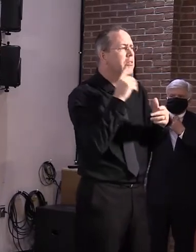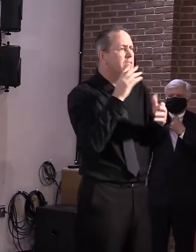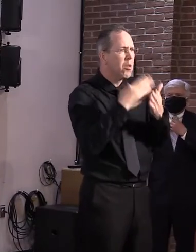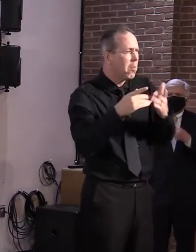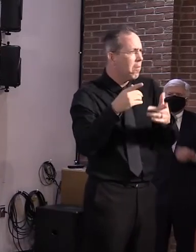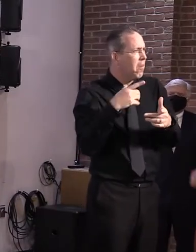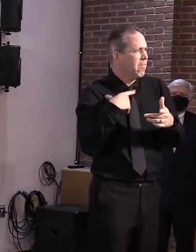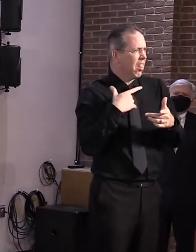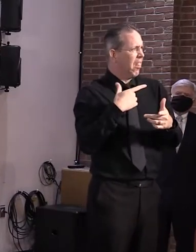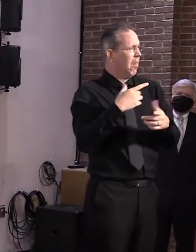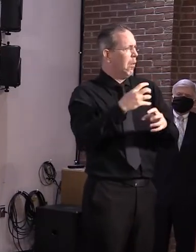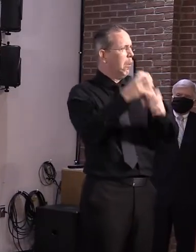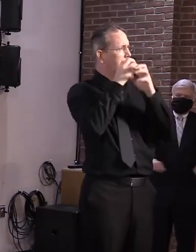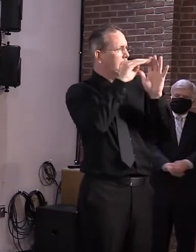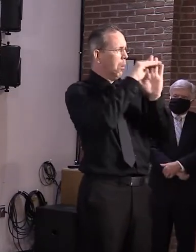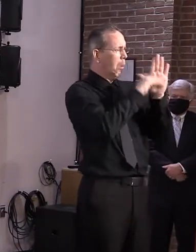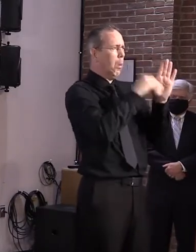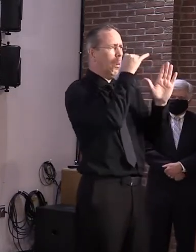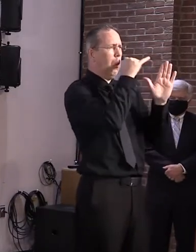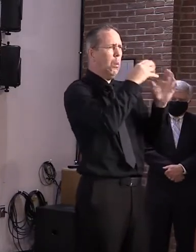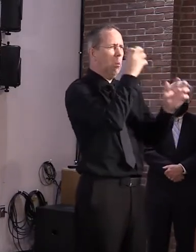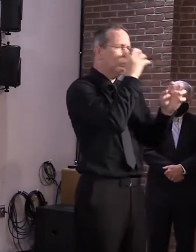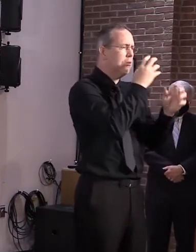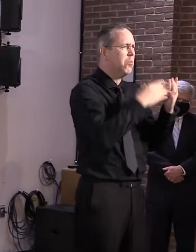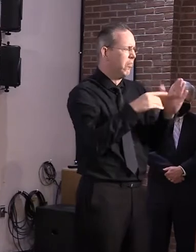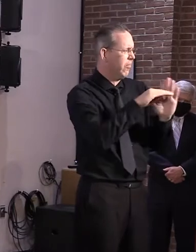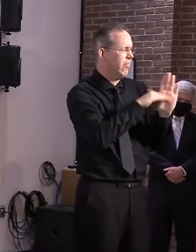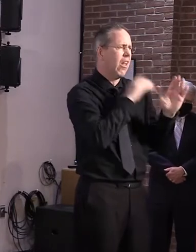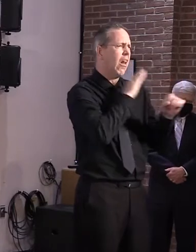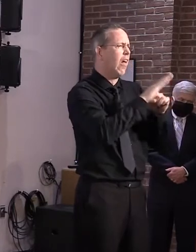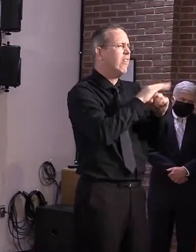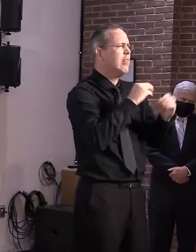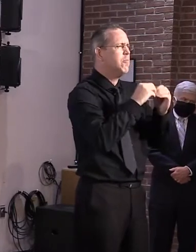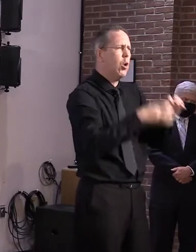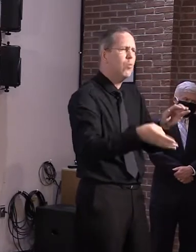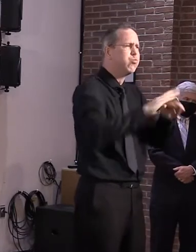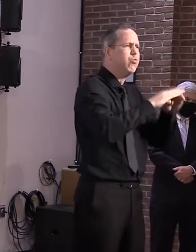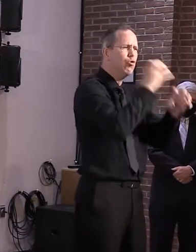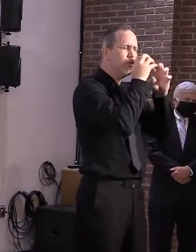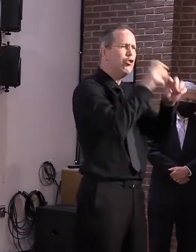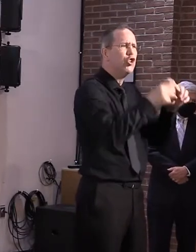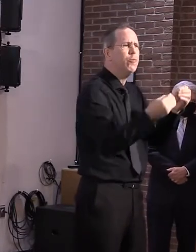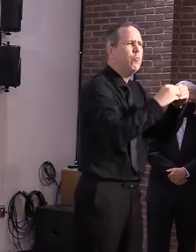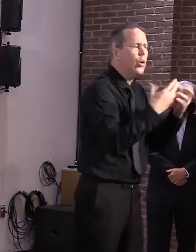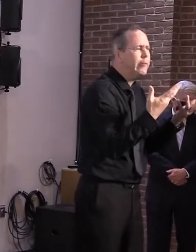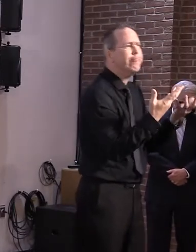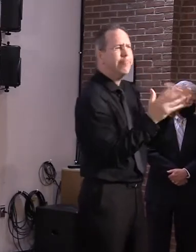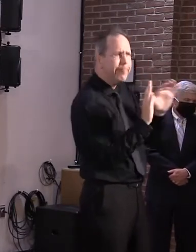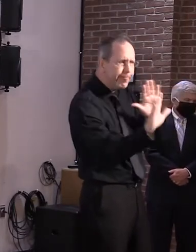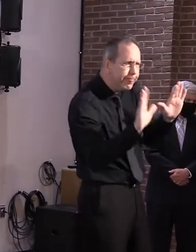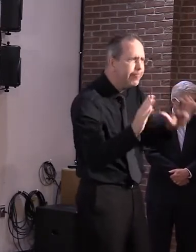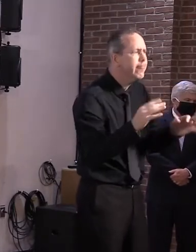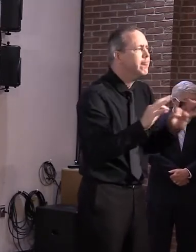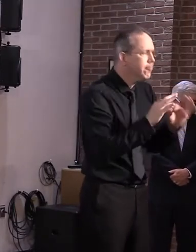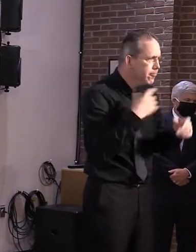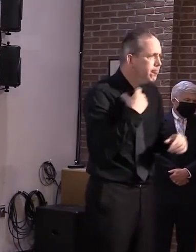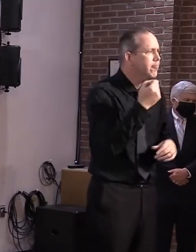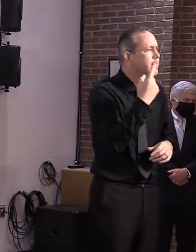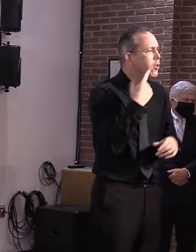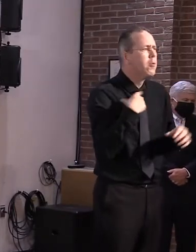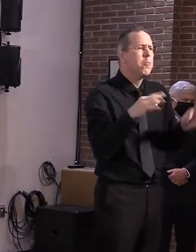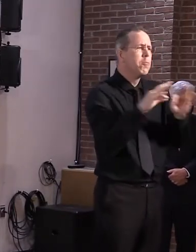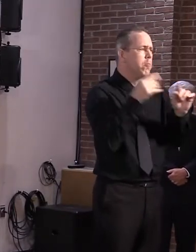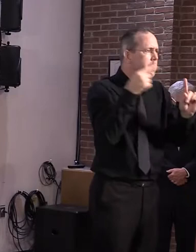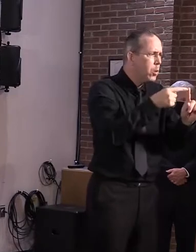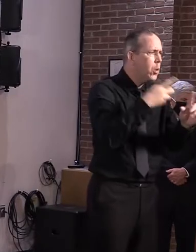all. But again, a lot of work has gone into planning for a safe return and understanding the value of in-person